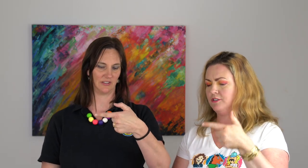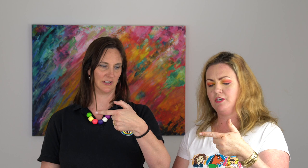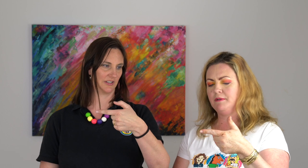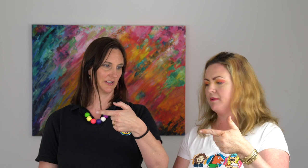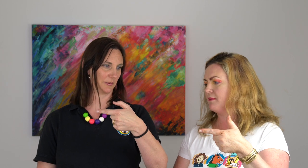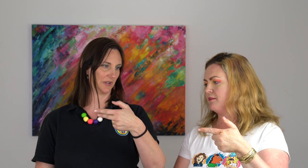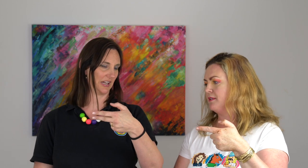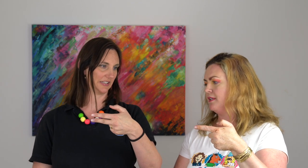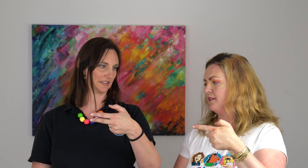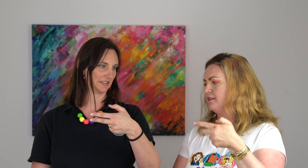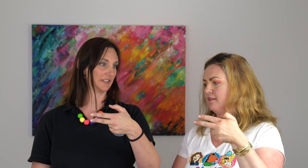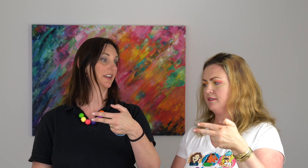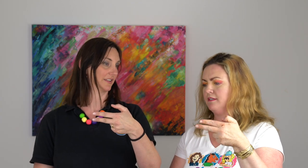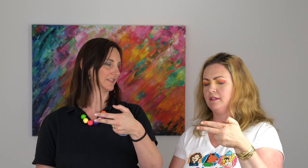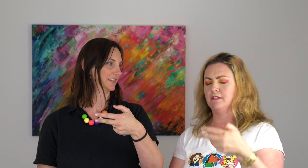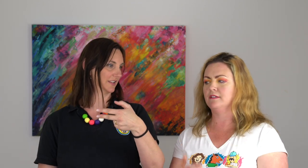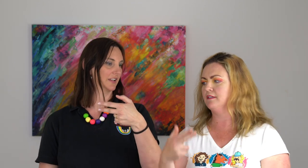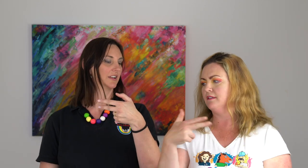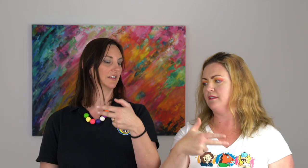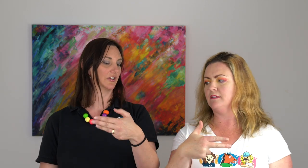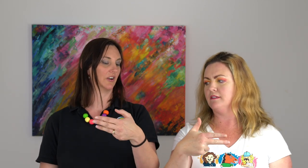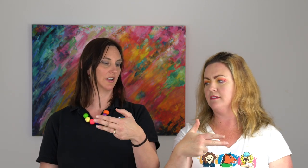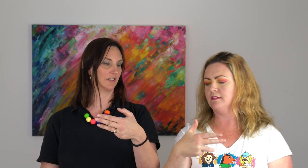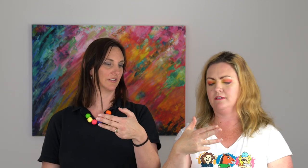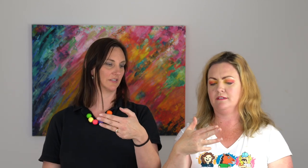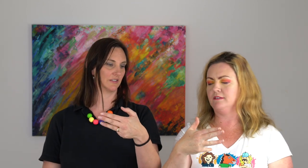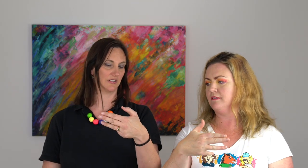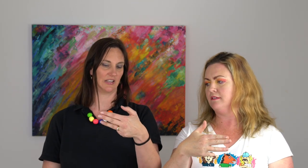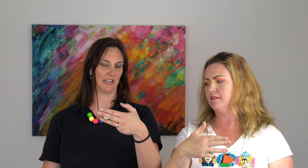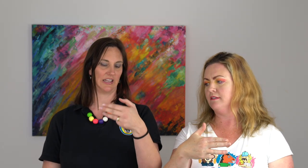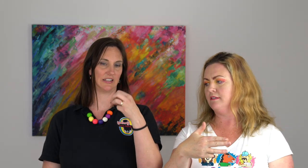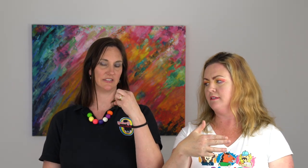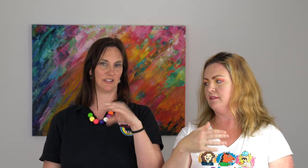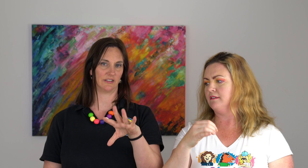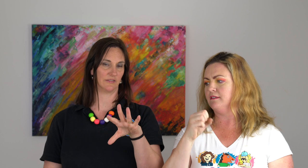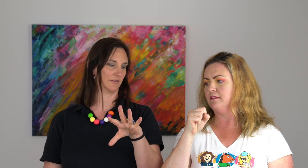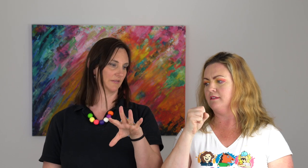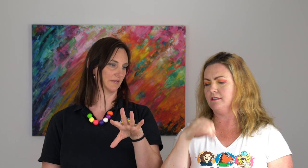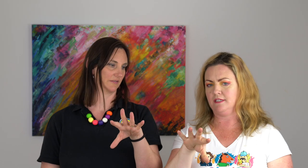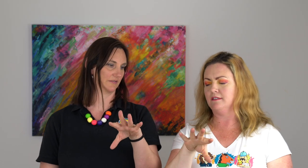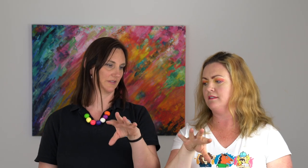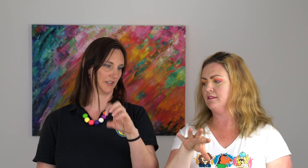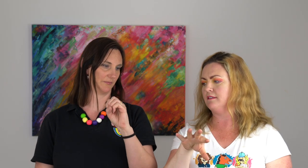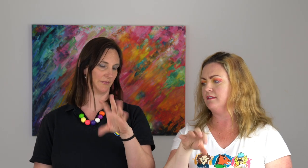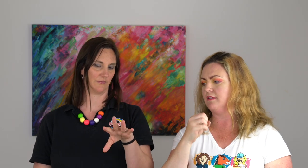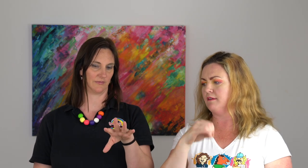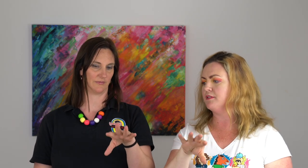should I be with my dominant 8, hand? Yeah. Okay. 9 and 10. 10. Yeah. Okay. And what's